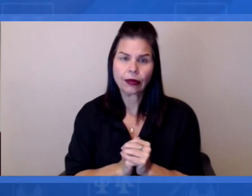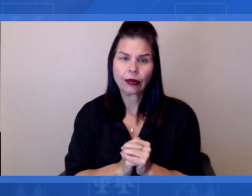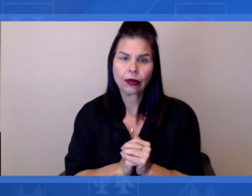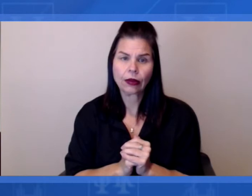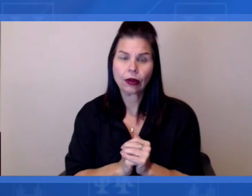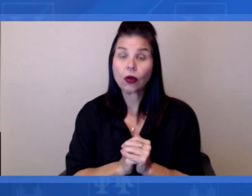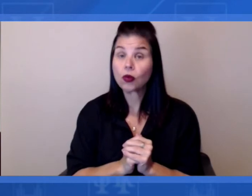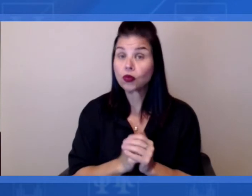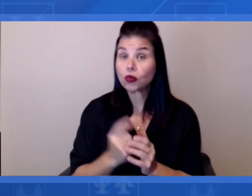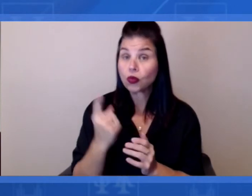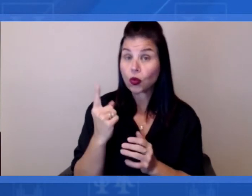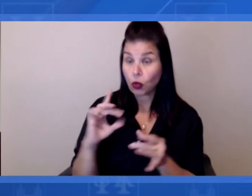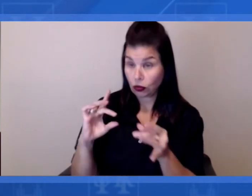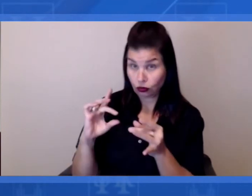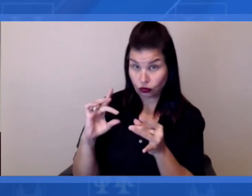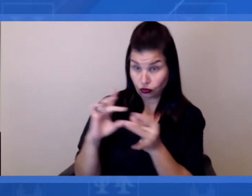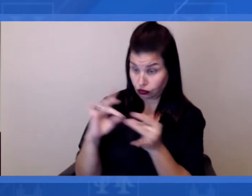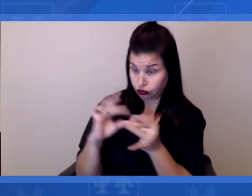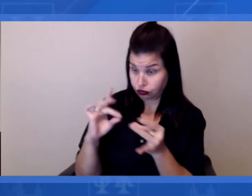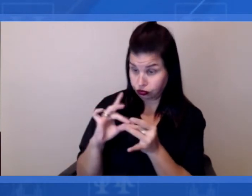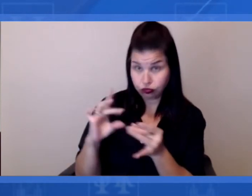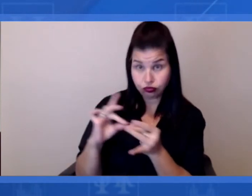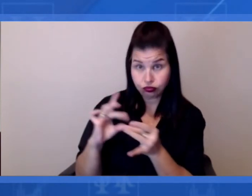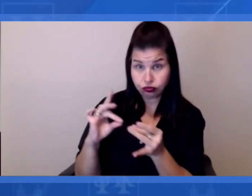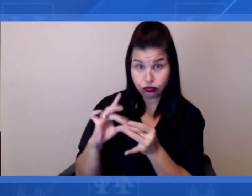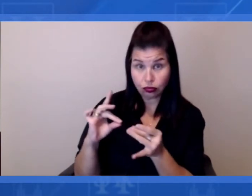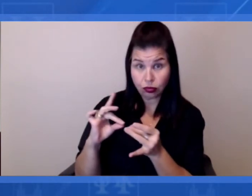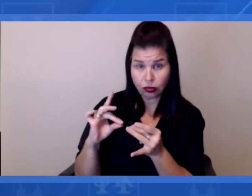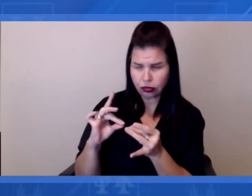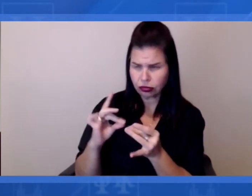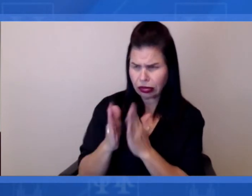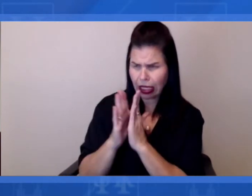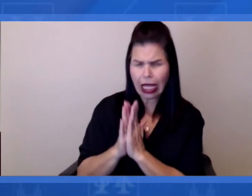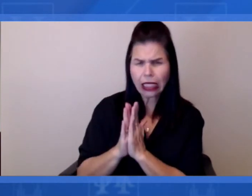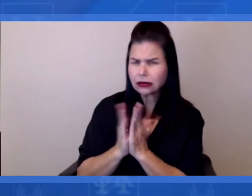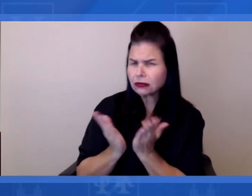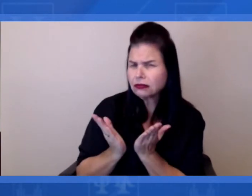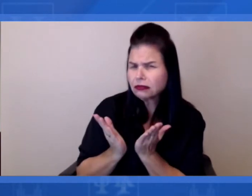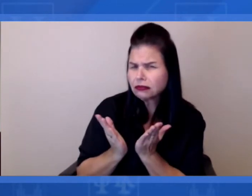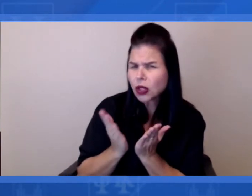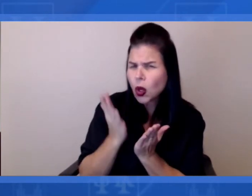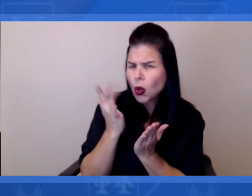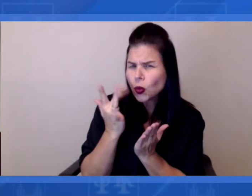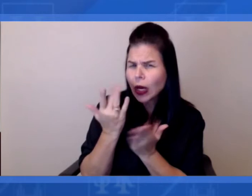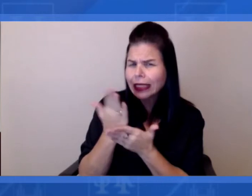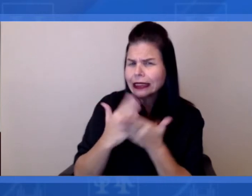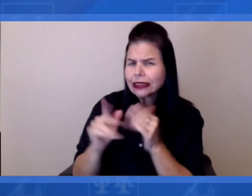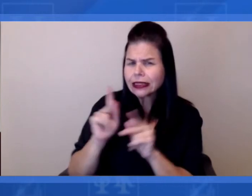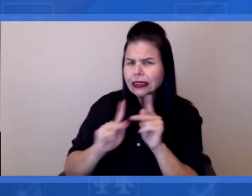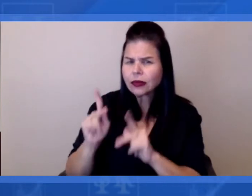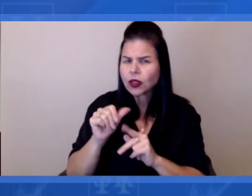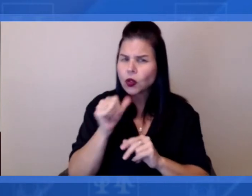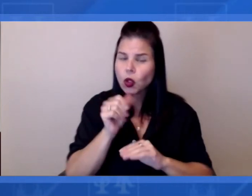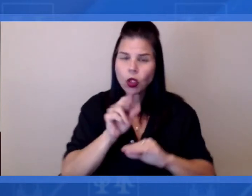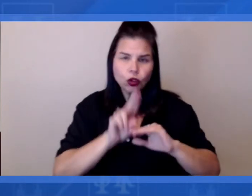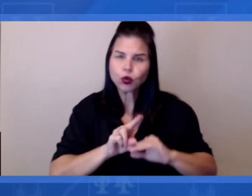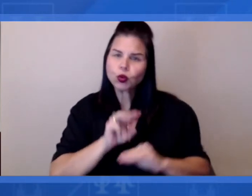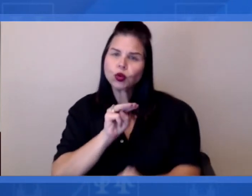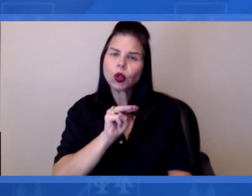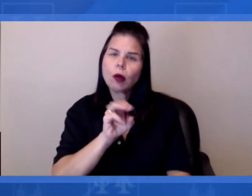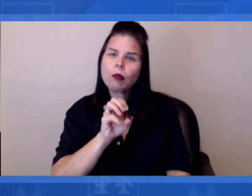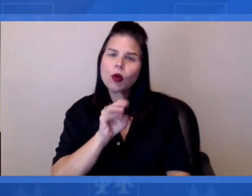One comment we received asked why some people who do not use mobility